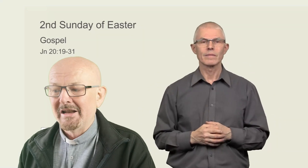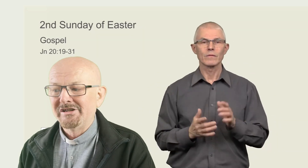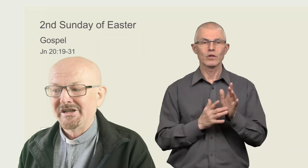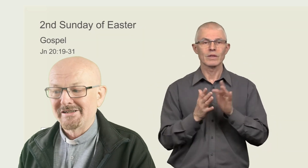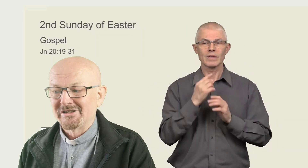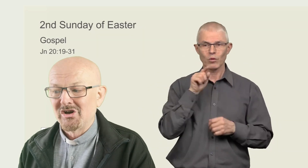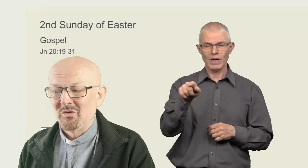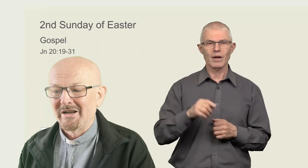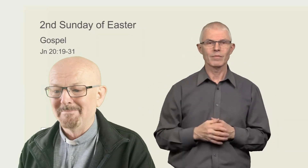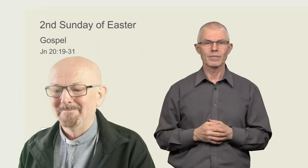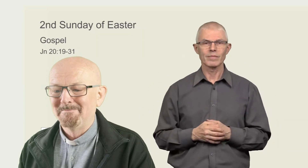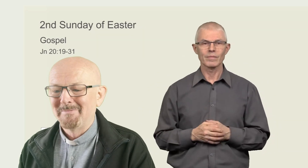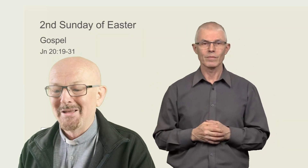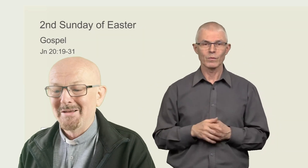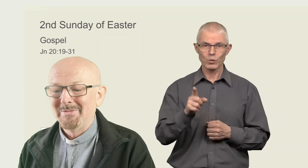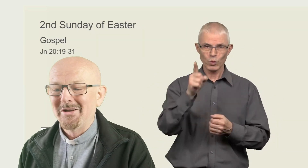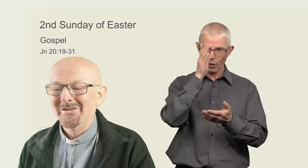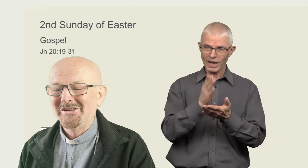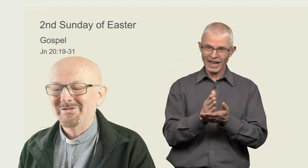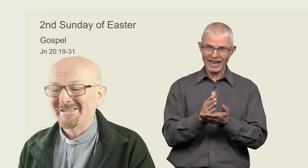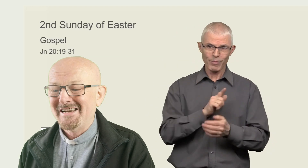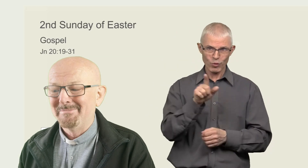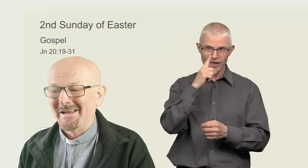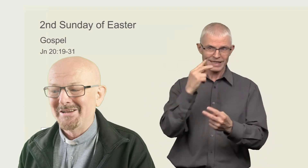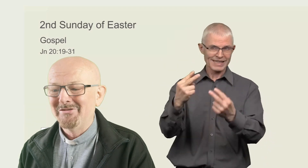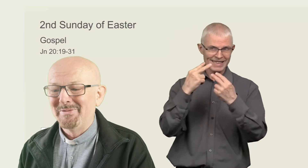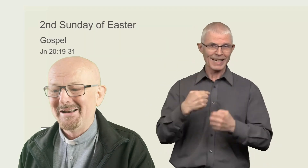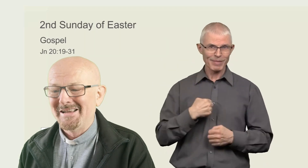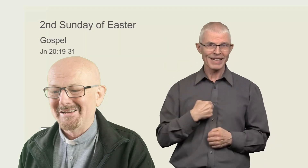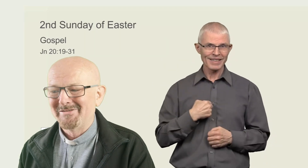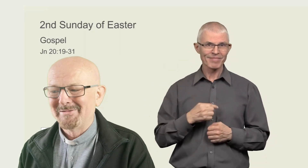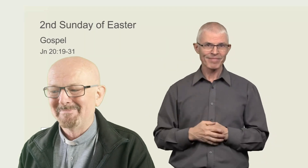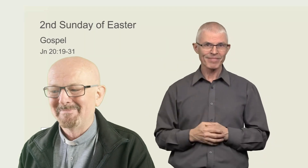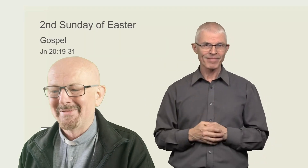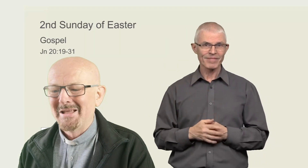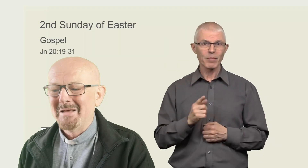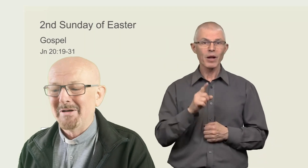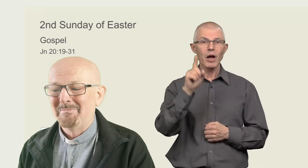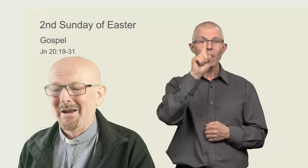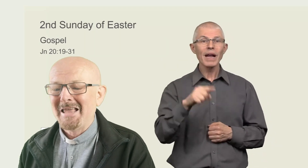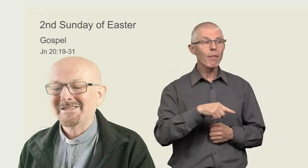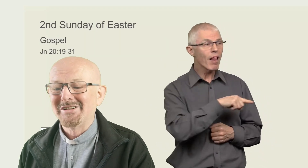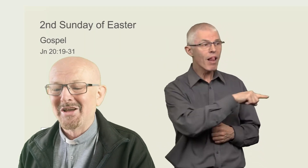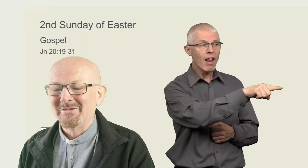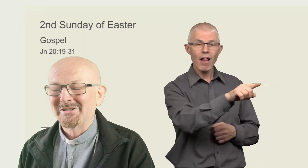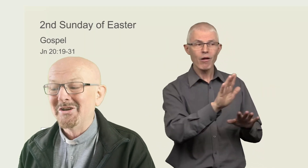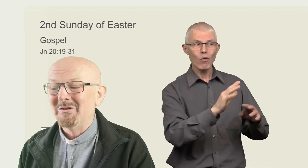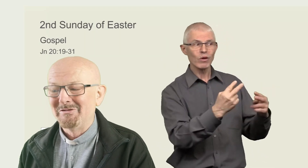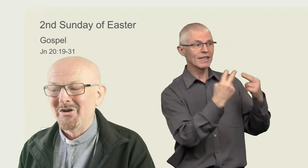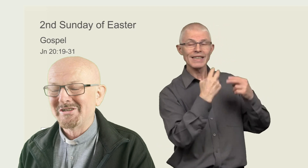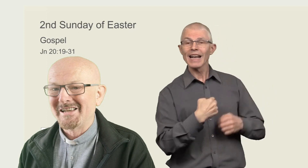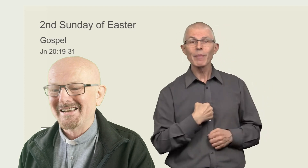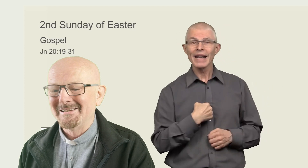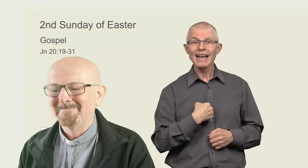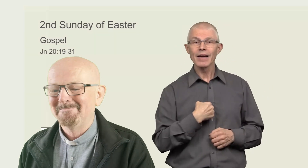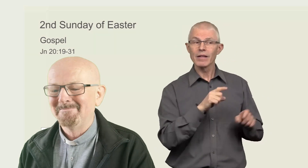And then Jesus told him, "Because you've seen me, you've believed. But blessed are those who have